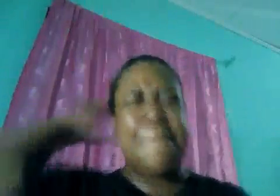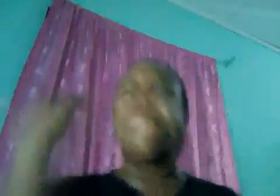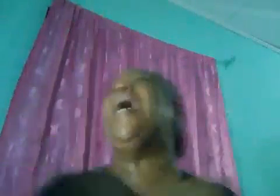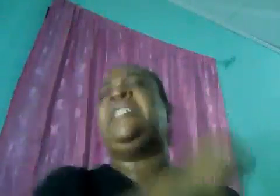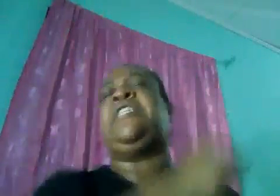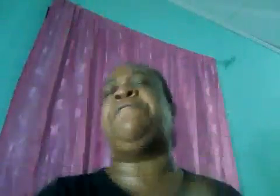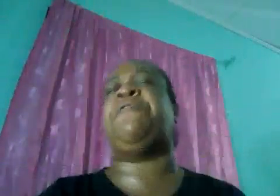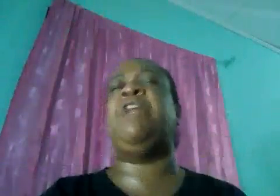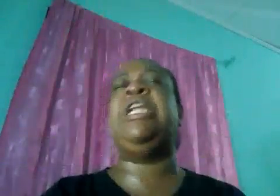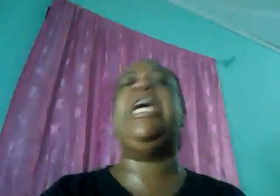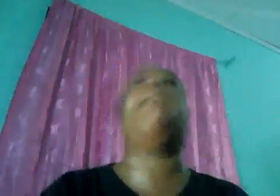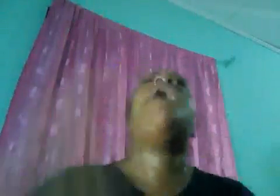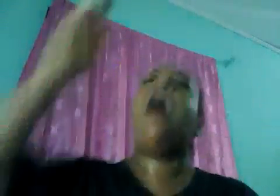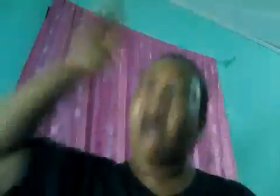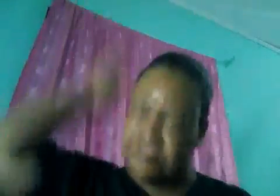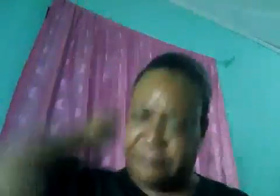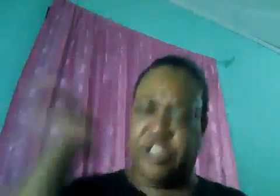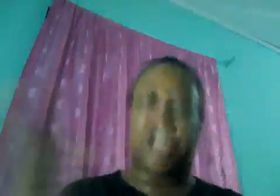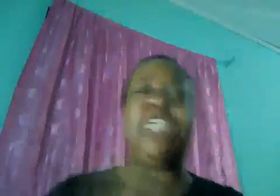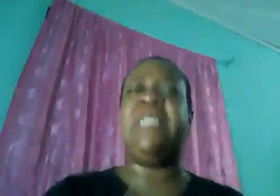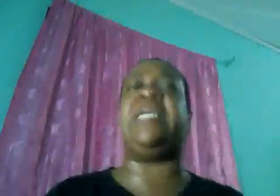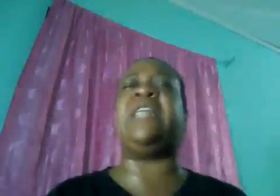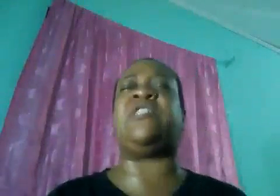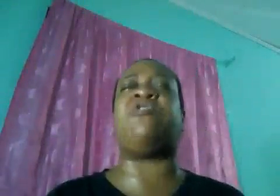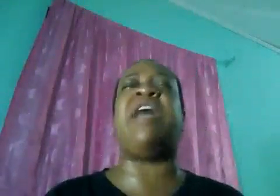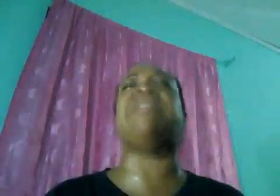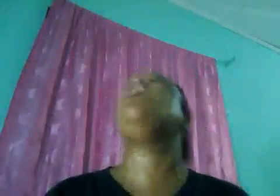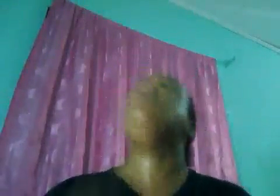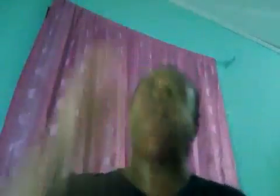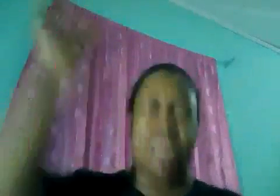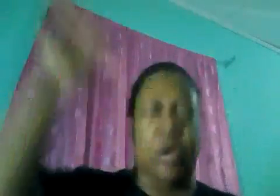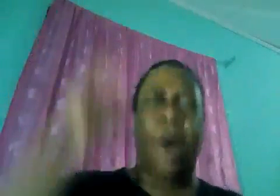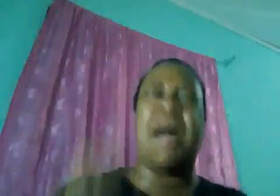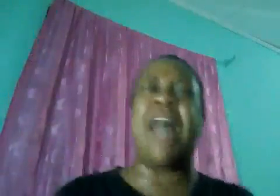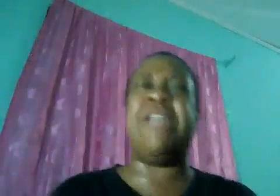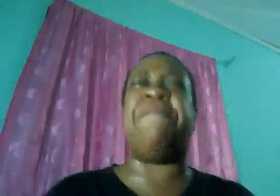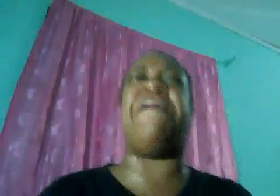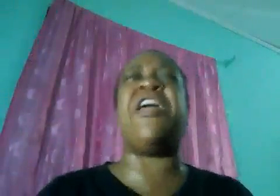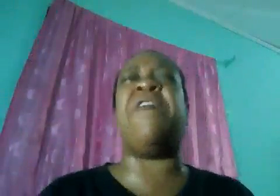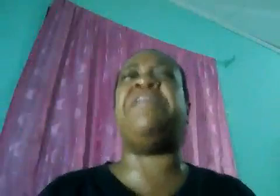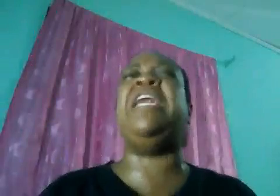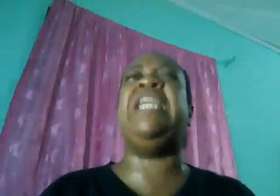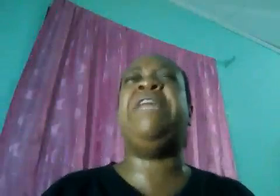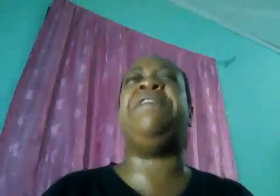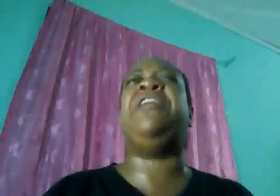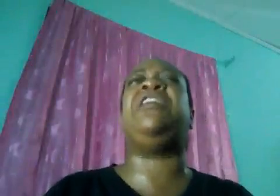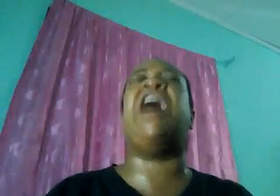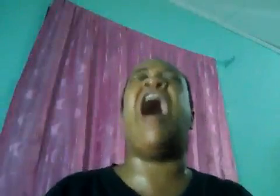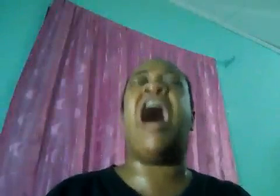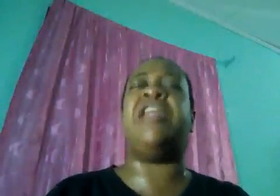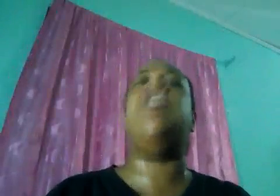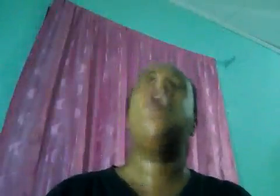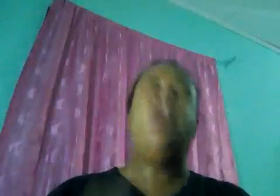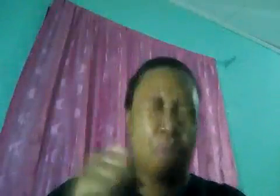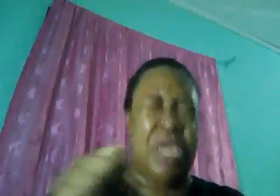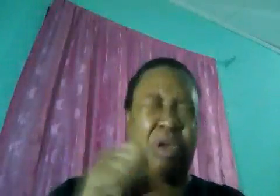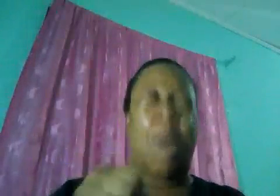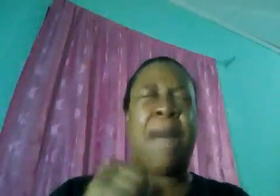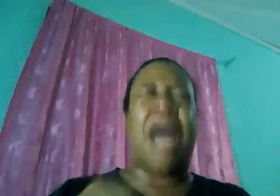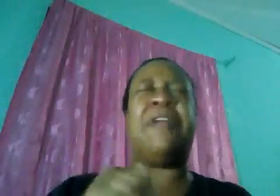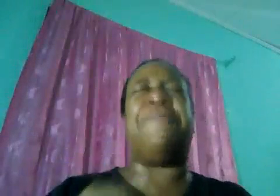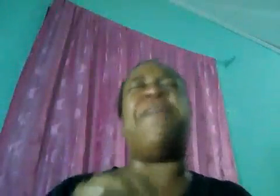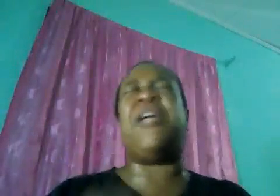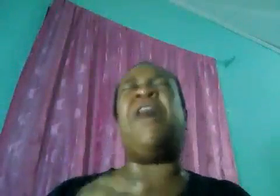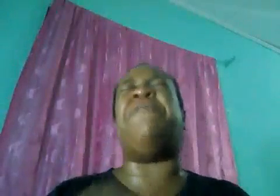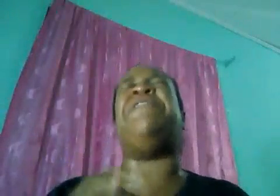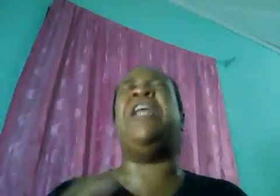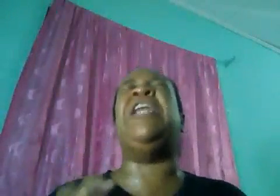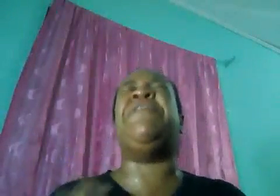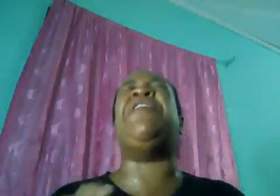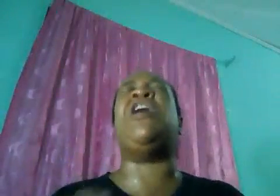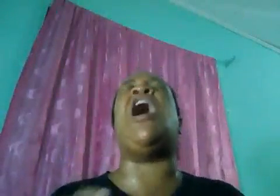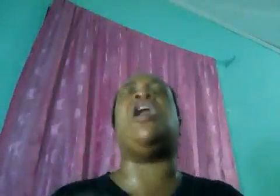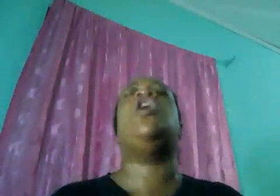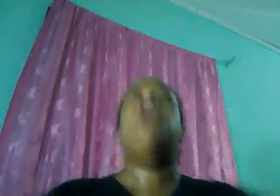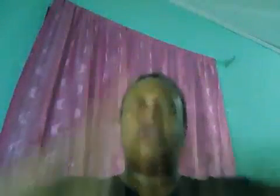mightiful name of Jesus Christ. We command the fire of the living God. We command the fire of the living God to